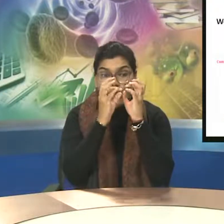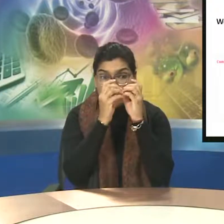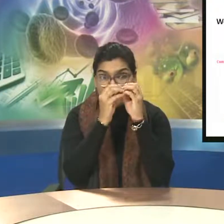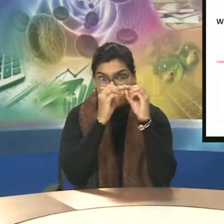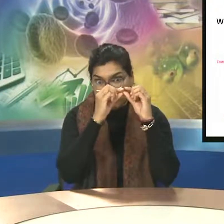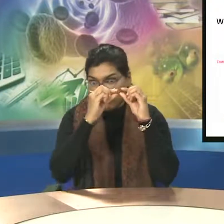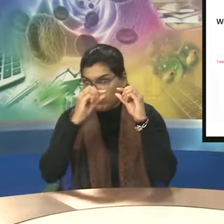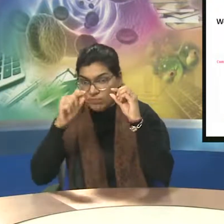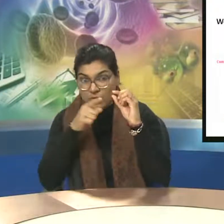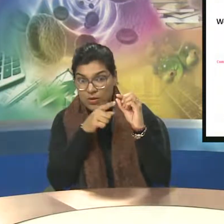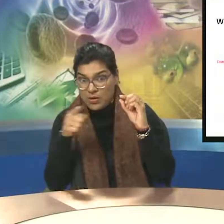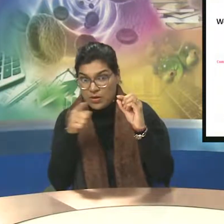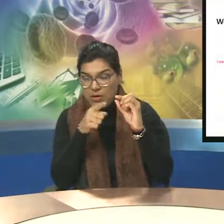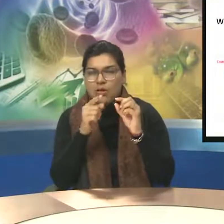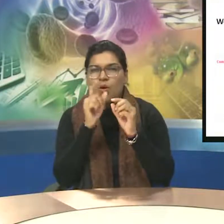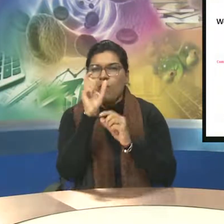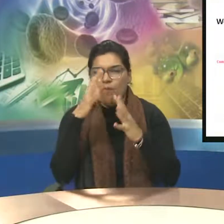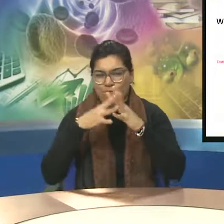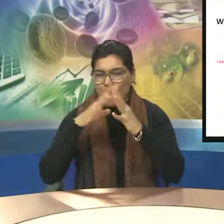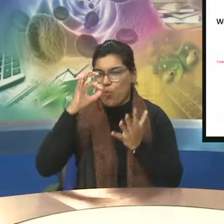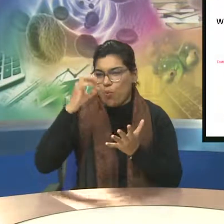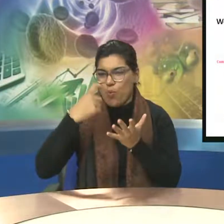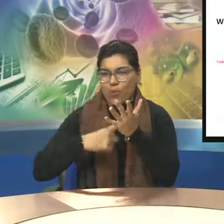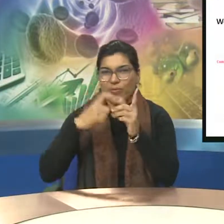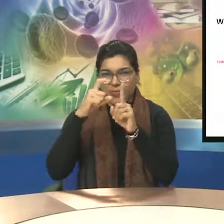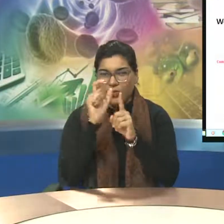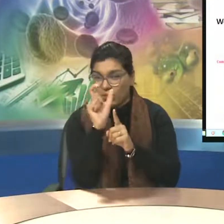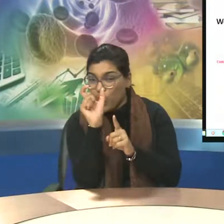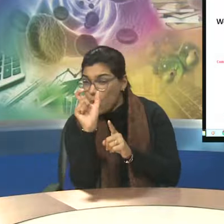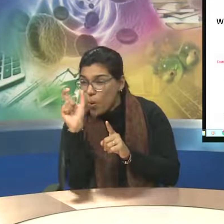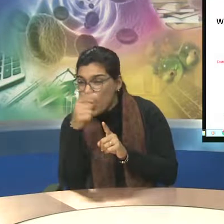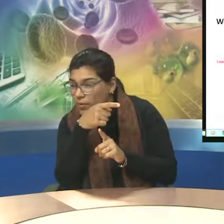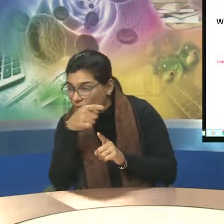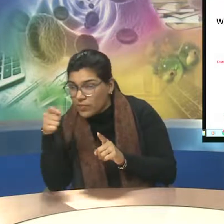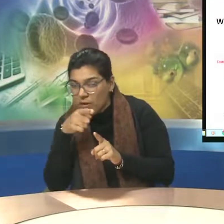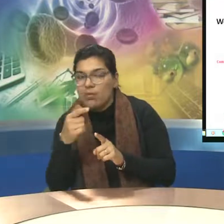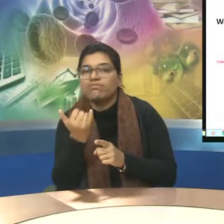the wrong word instead of the right word.